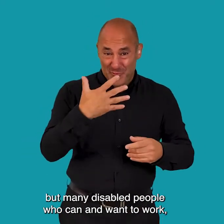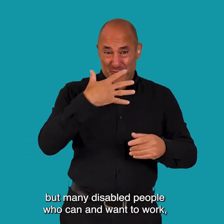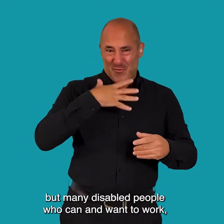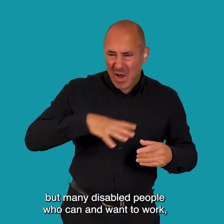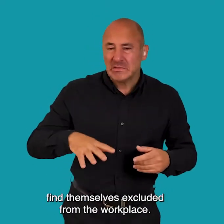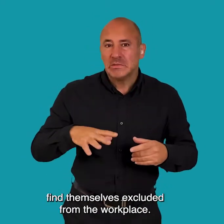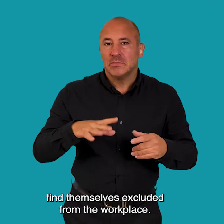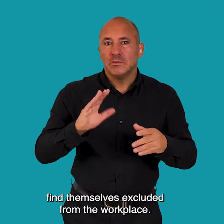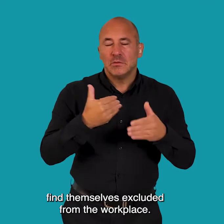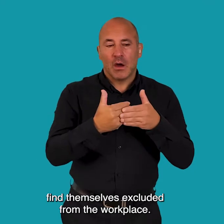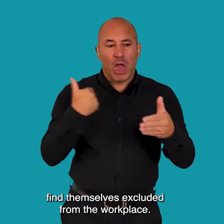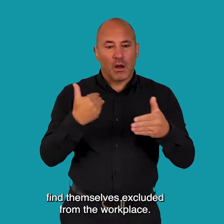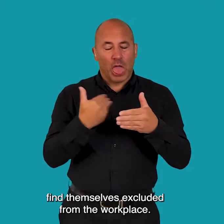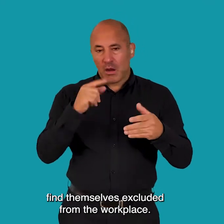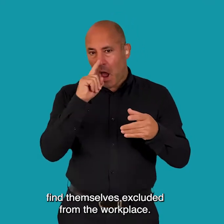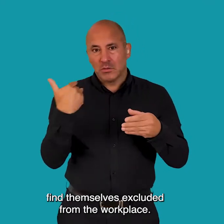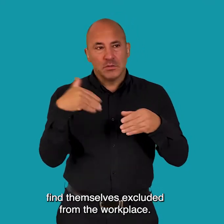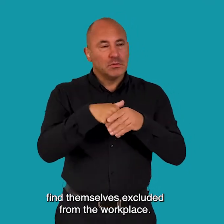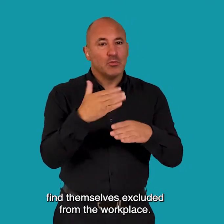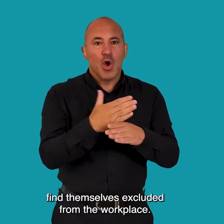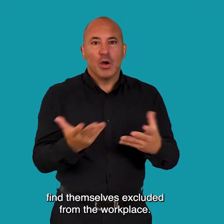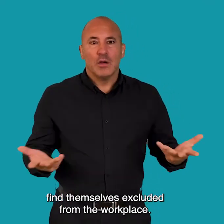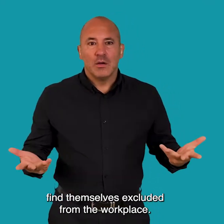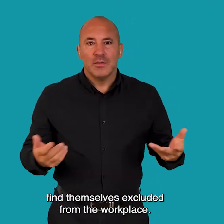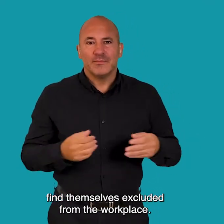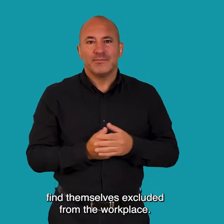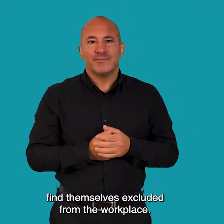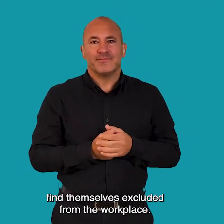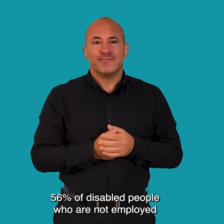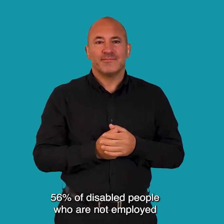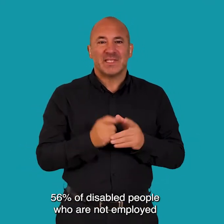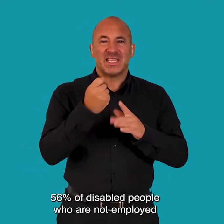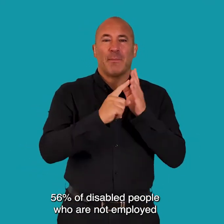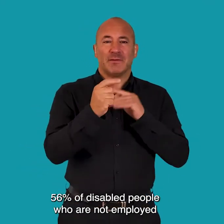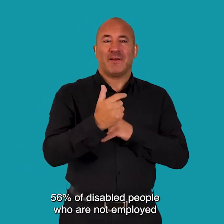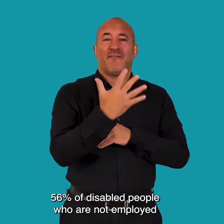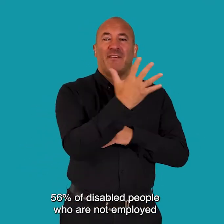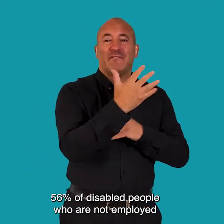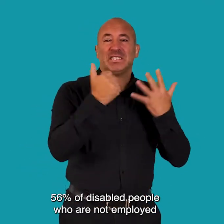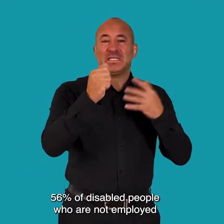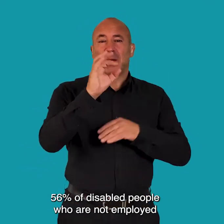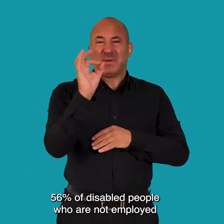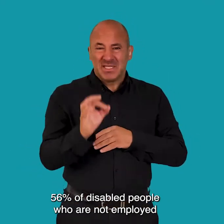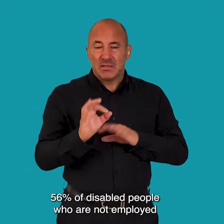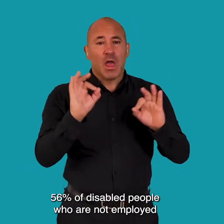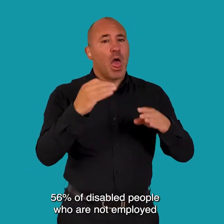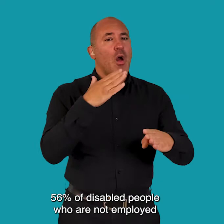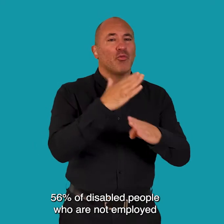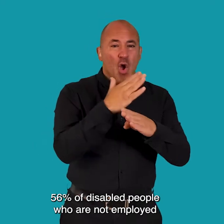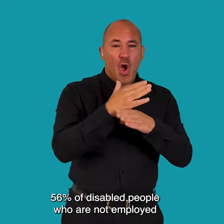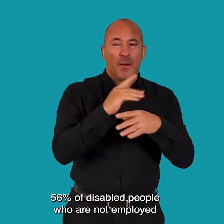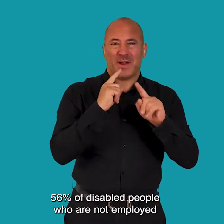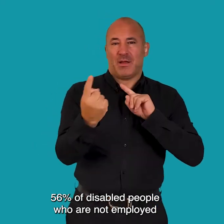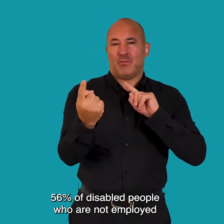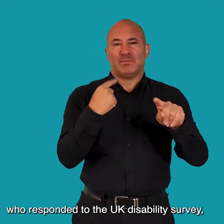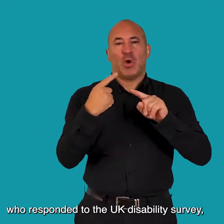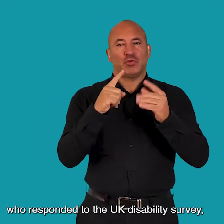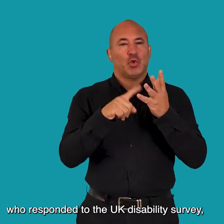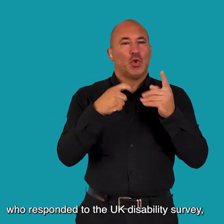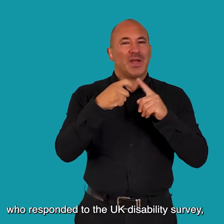work find themselves excluded from the workplace. 56% of disabled people who are not employed who responded to the